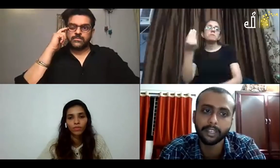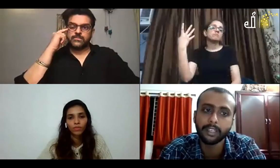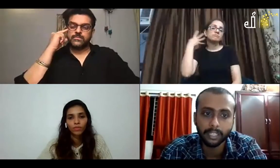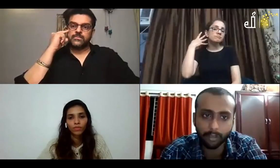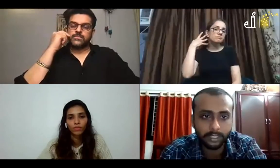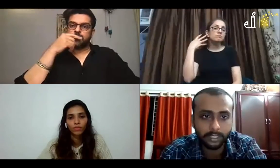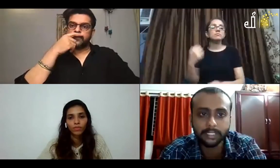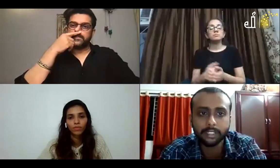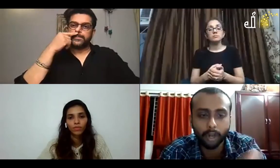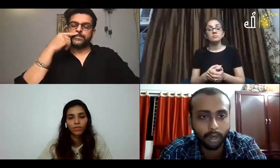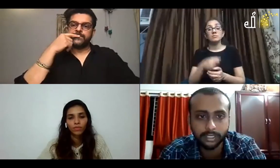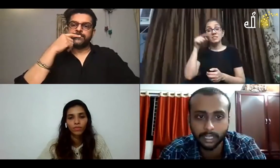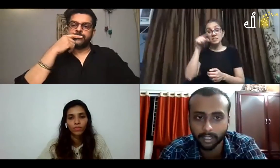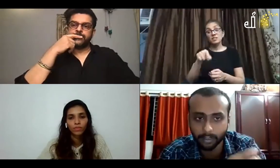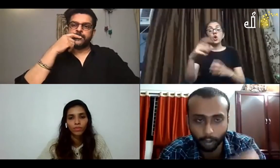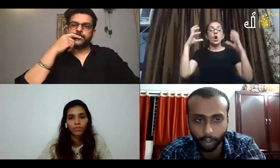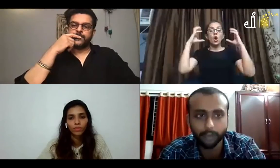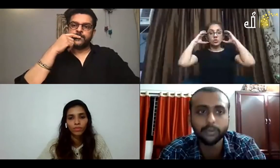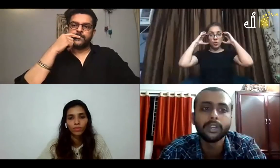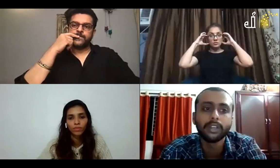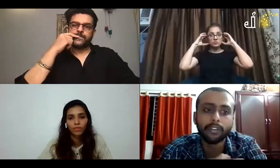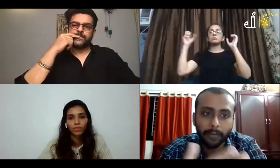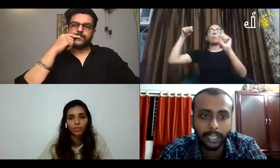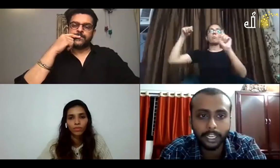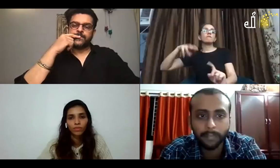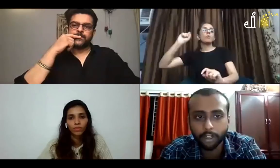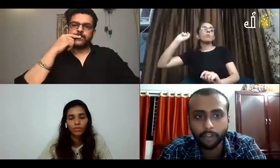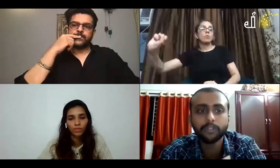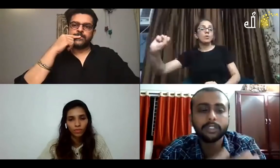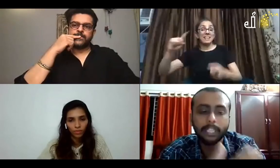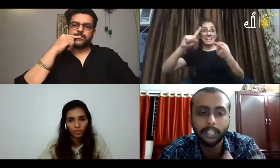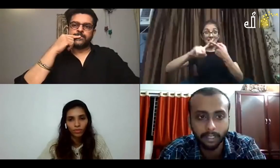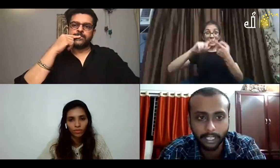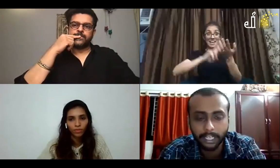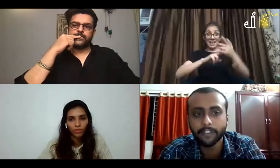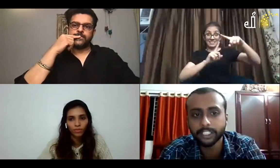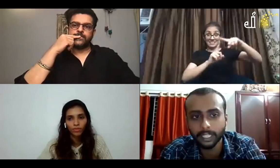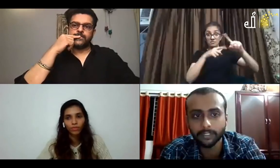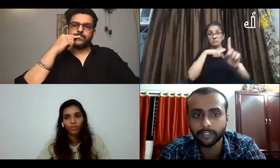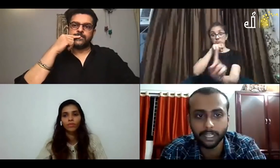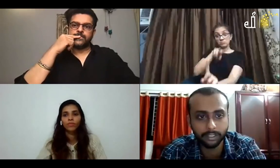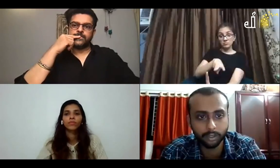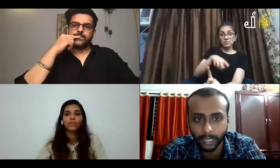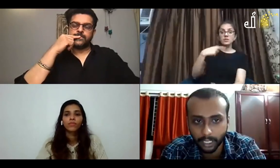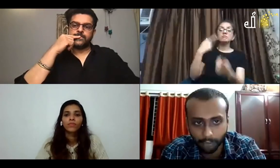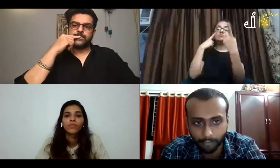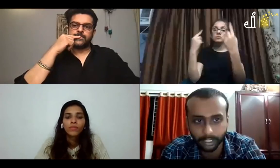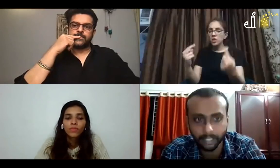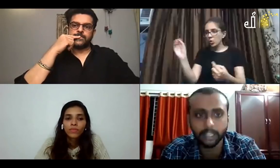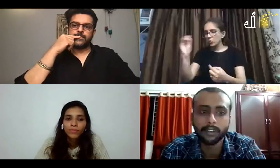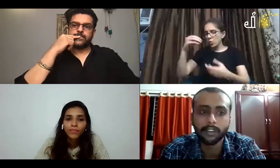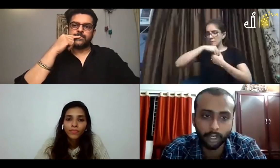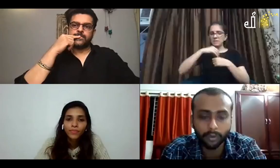implant. Now this is just an audiologist point of view. From an ENT point of view, the ENT will check if there is no middle ear